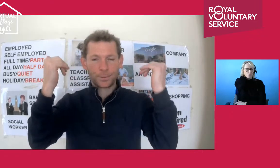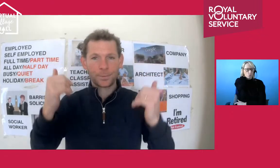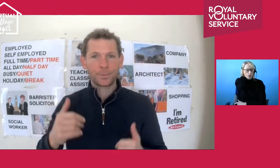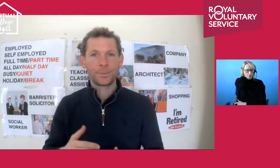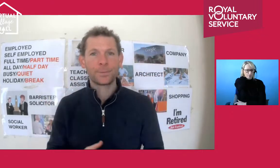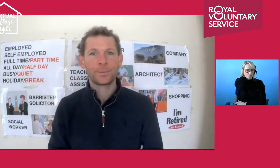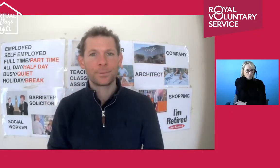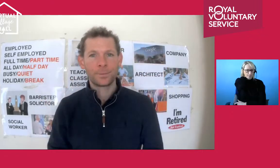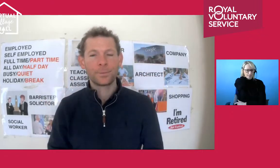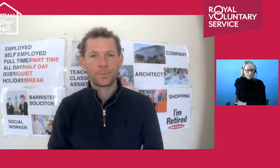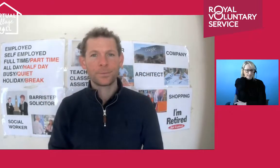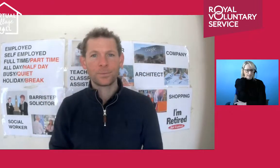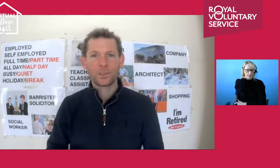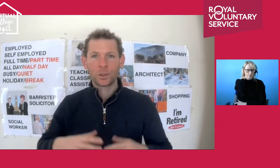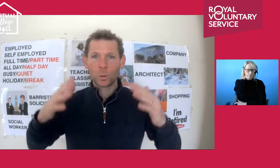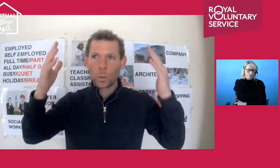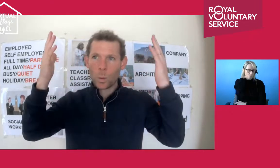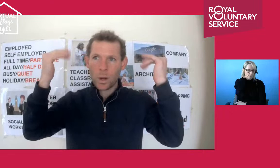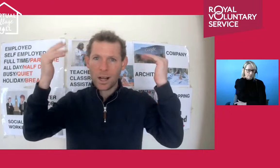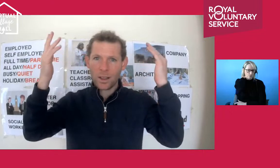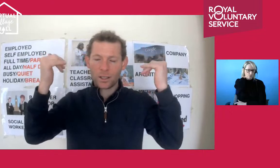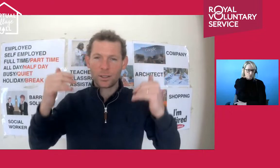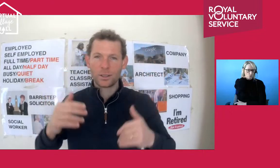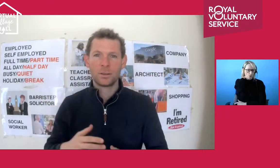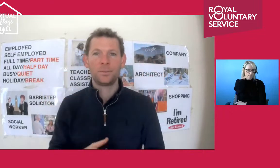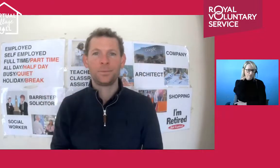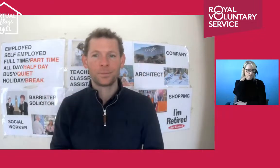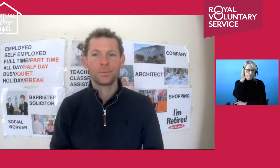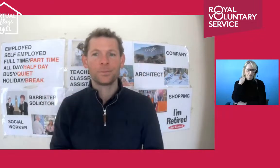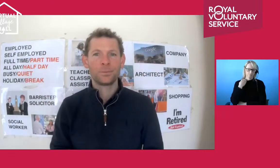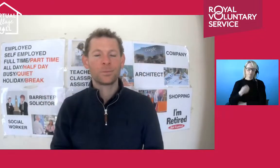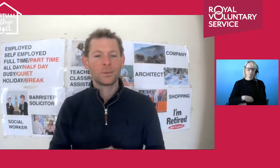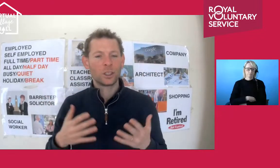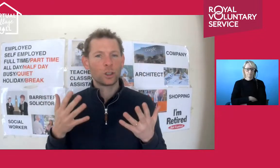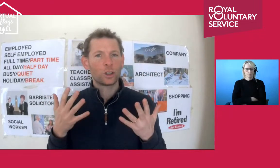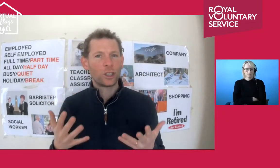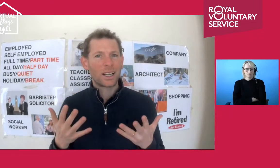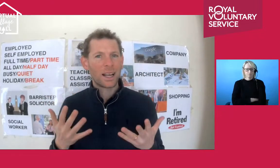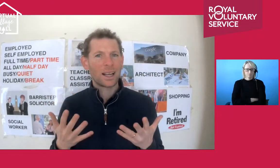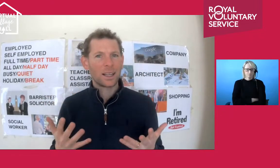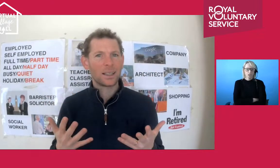And then the weather. We did this a few weeks ago. So weather.